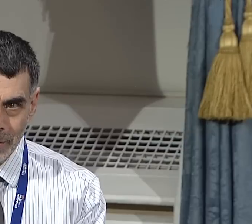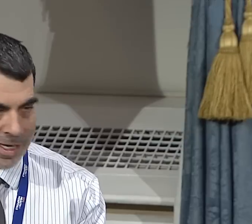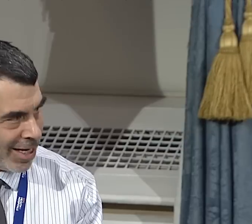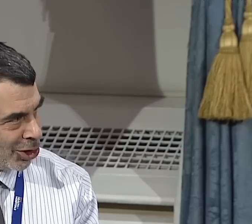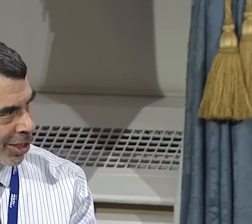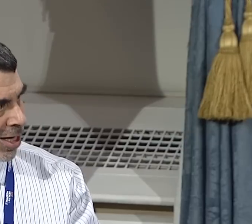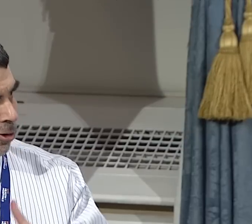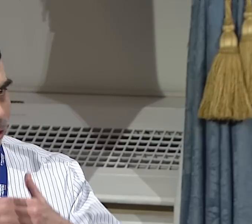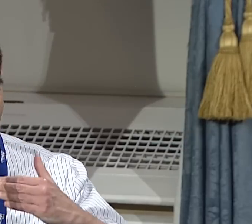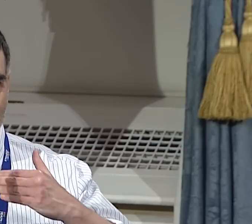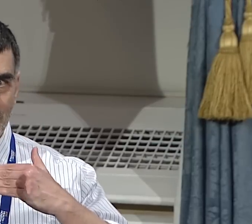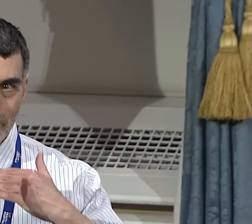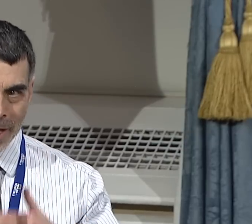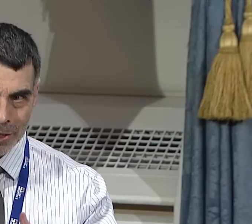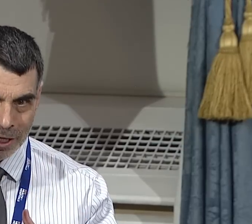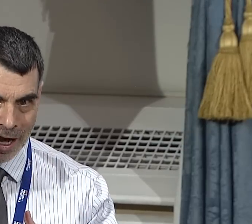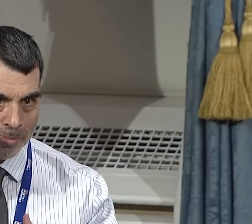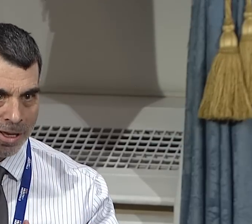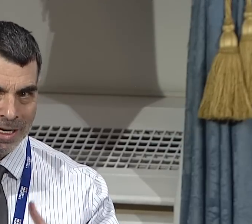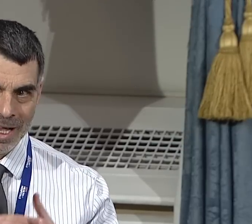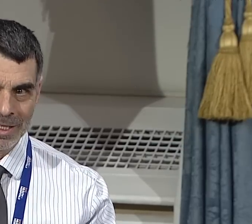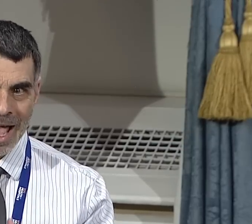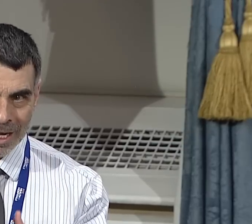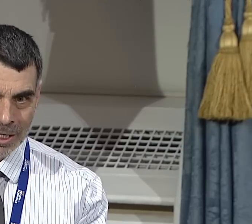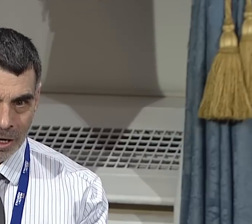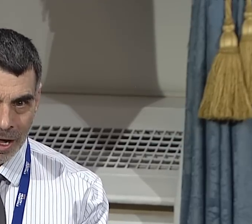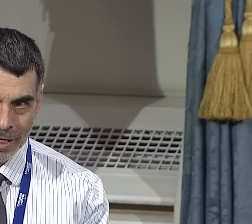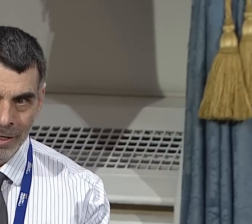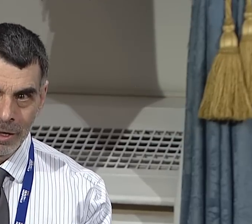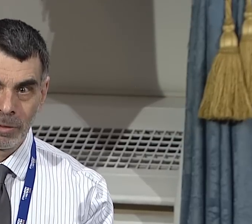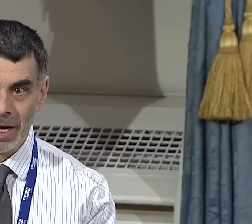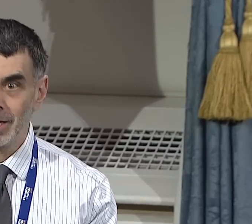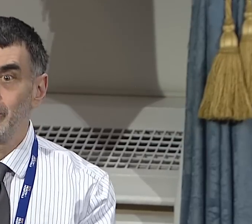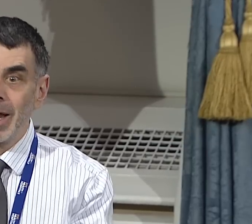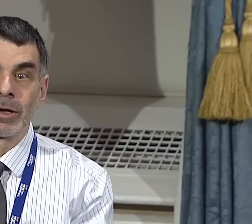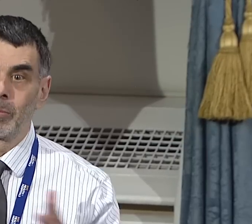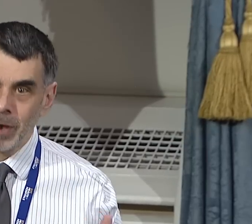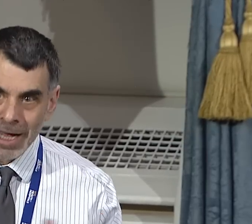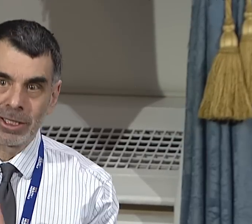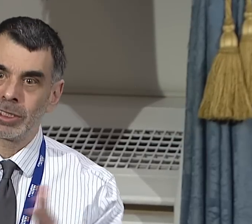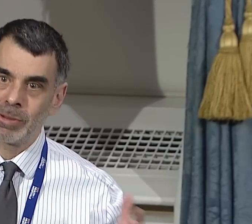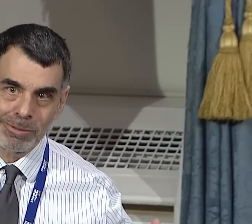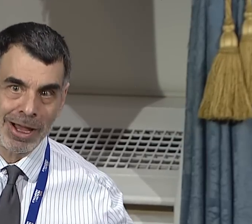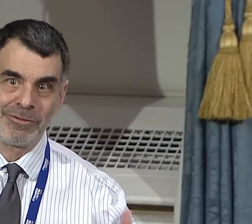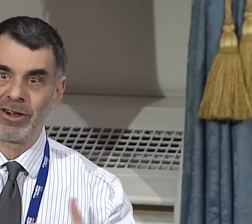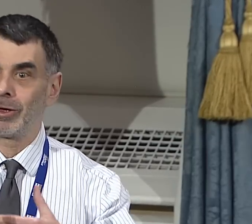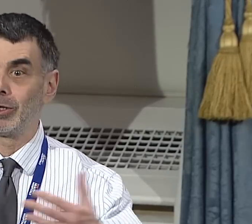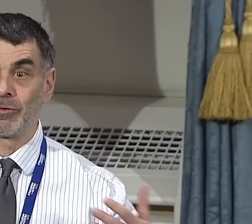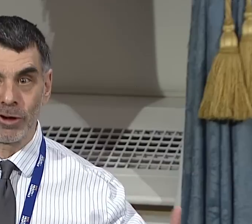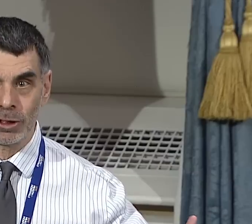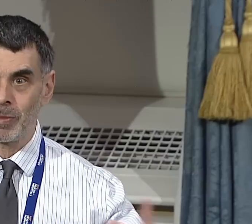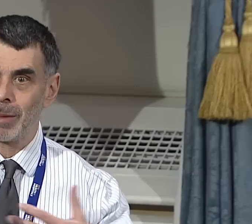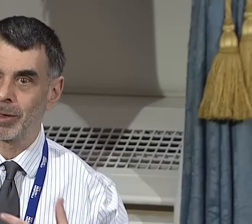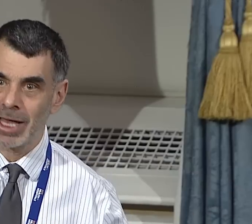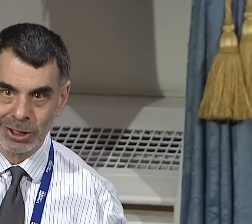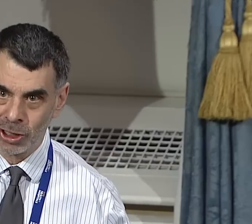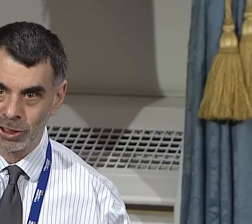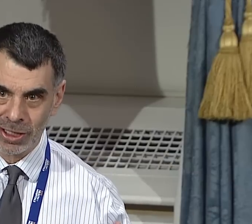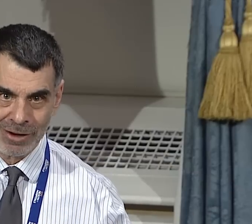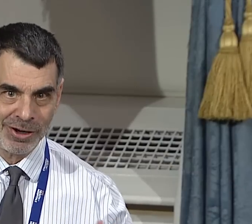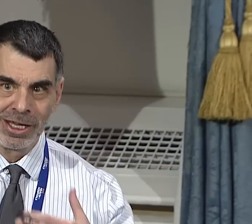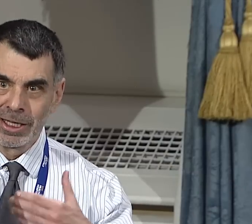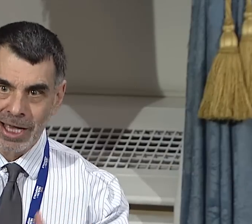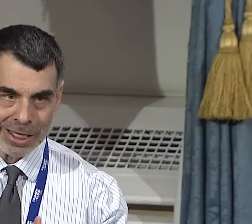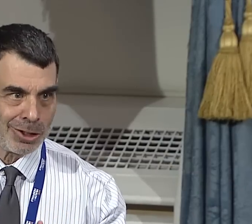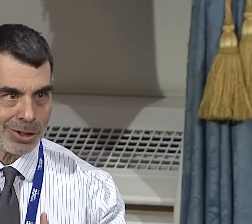latest recommendation, and it all gets pasted up and it gets acted on, In medical practice, people have very diverse